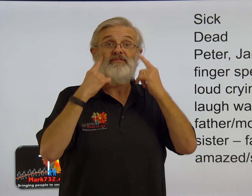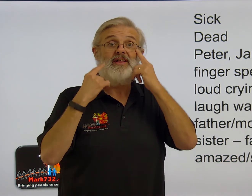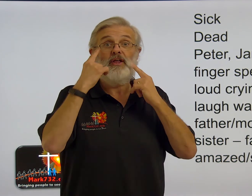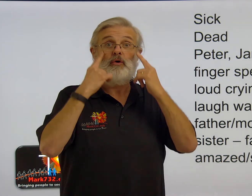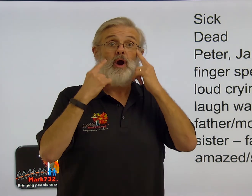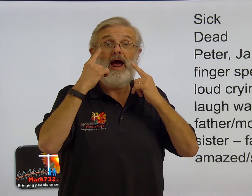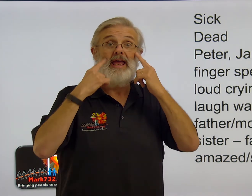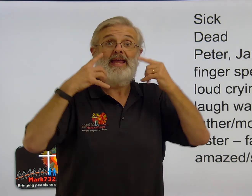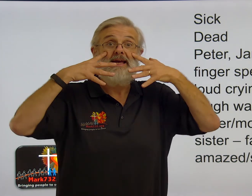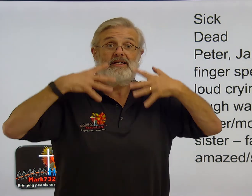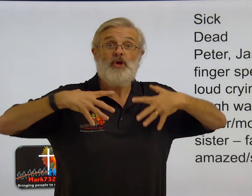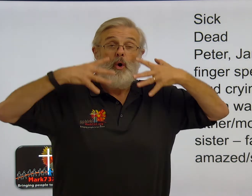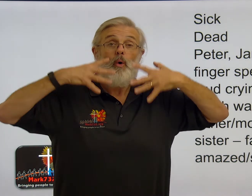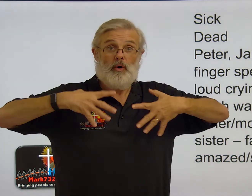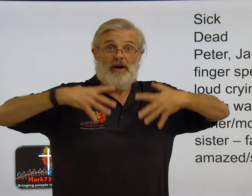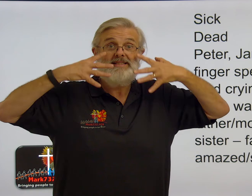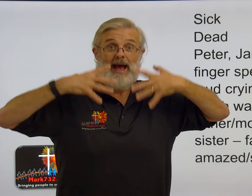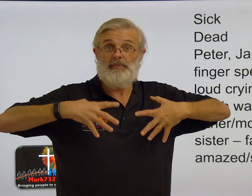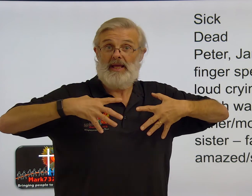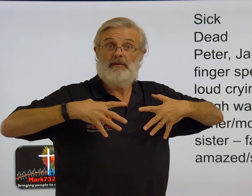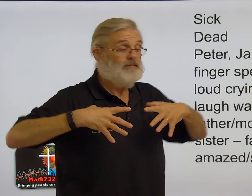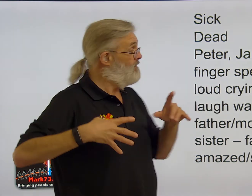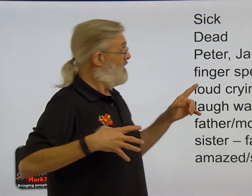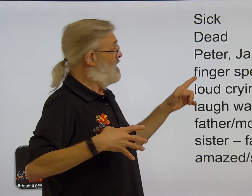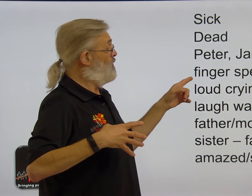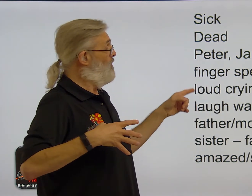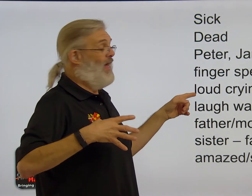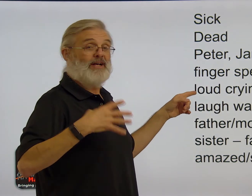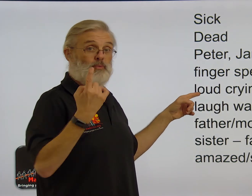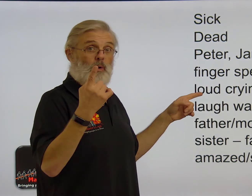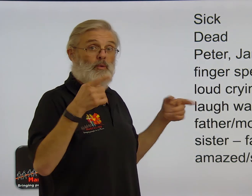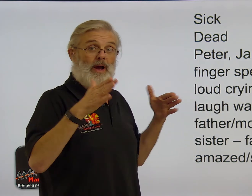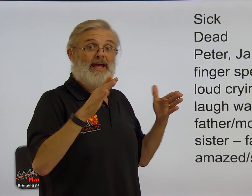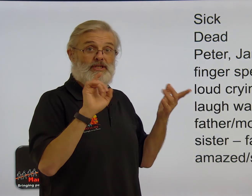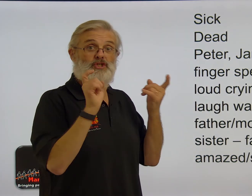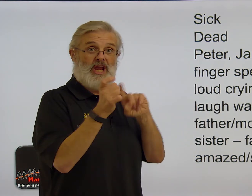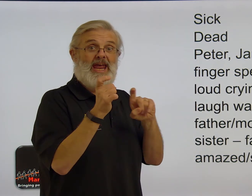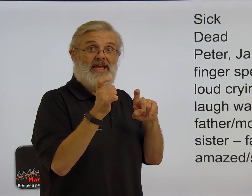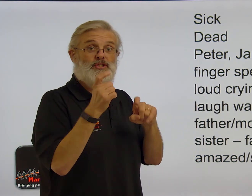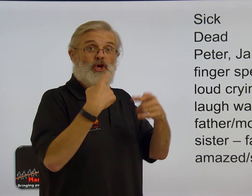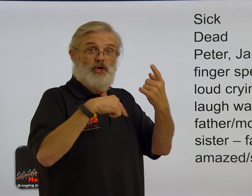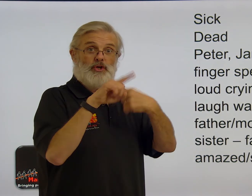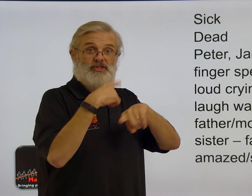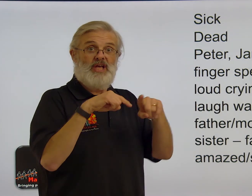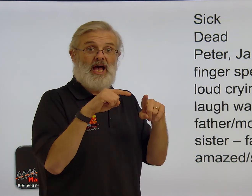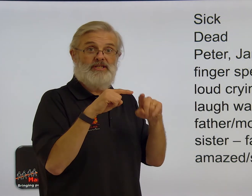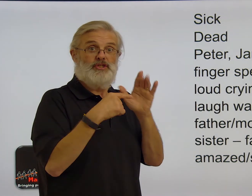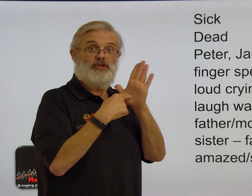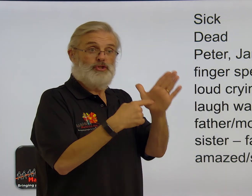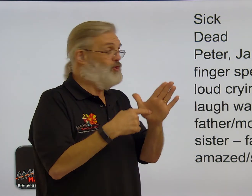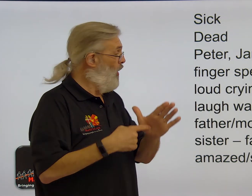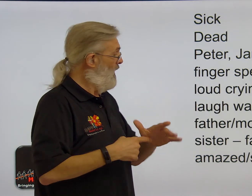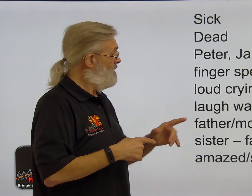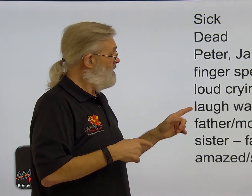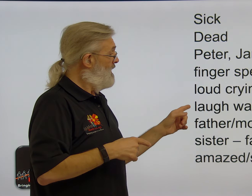the crying is or is happening. And so that's one way to change your signs, just to show